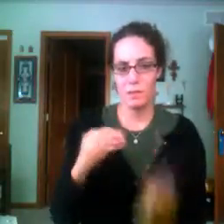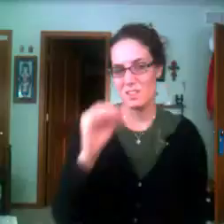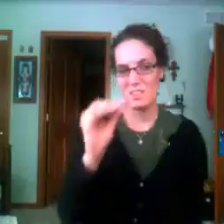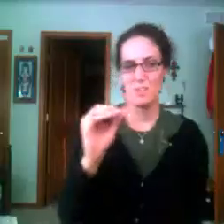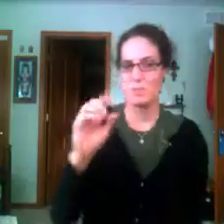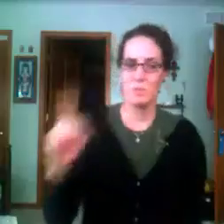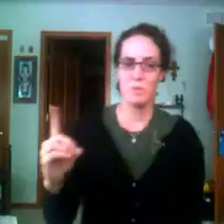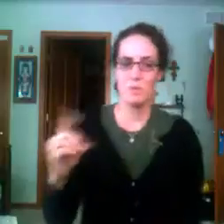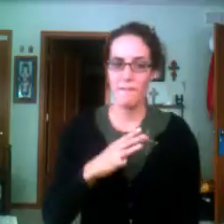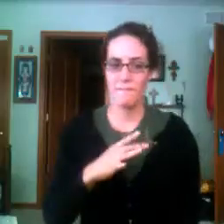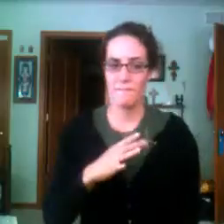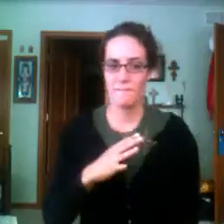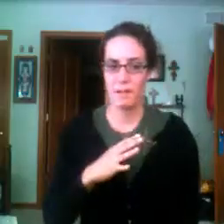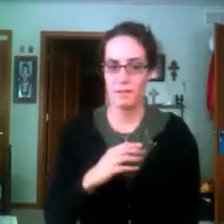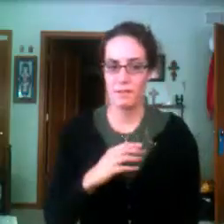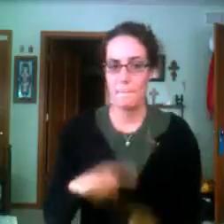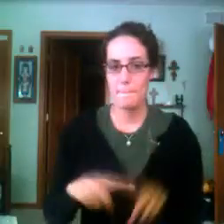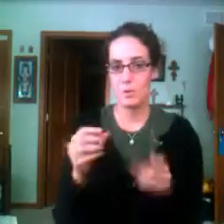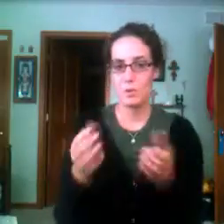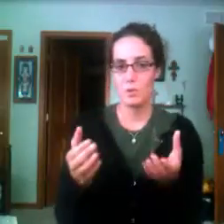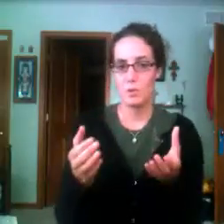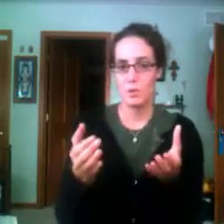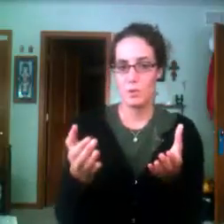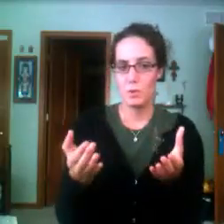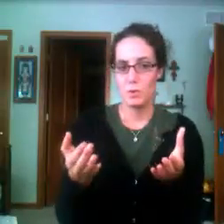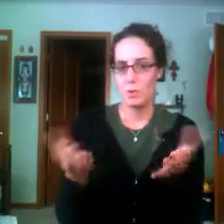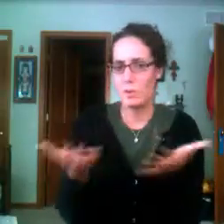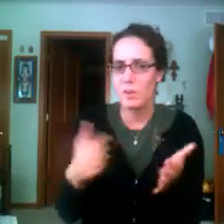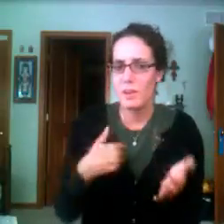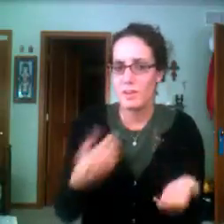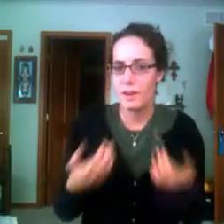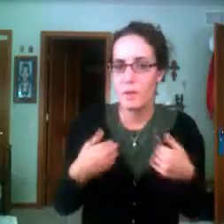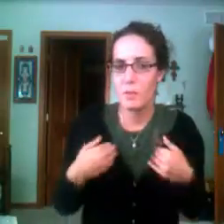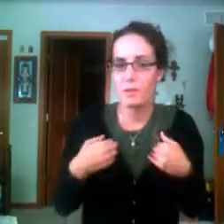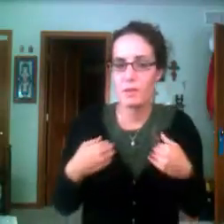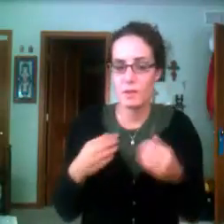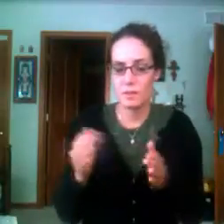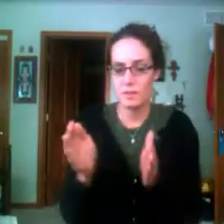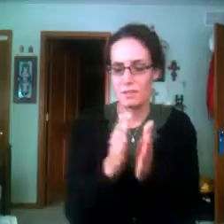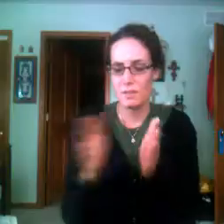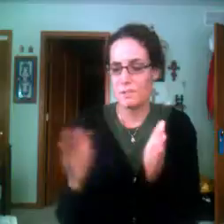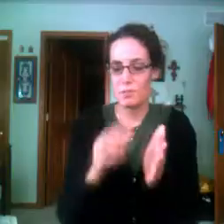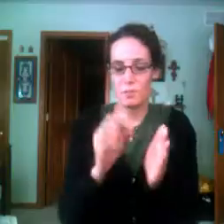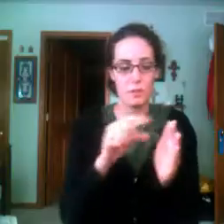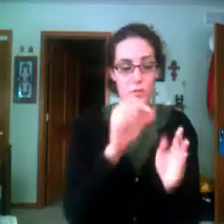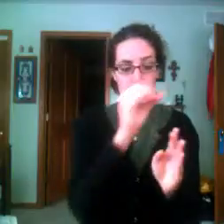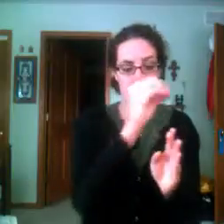there, but what if I want to point, let's say there, in the middle, half?